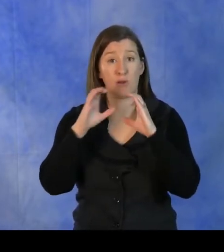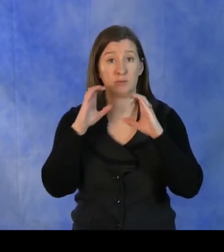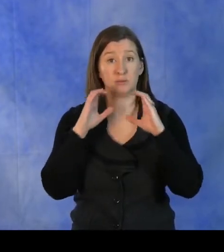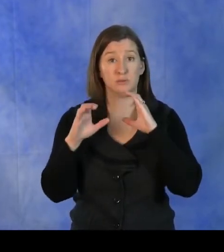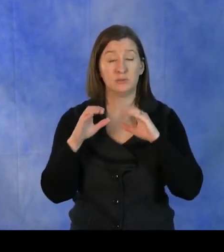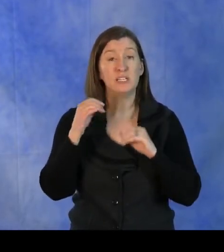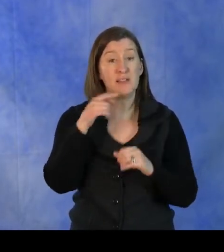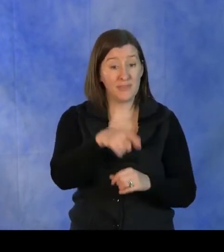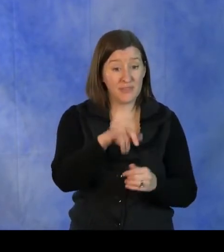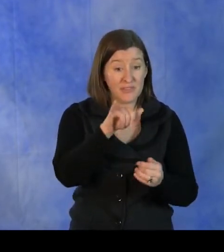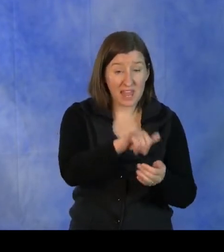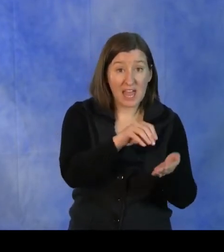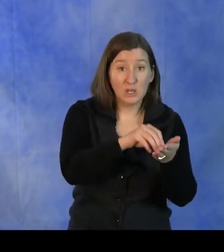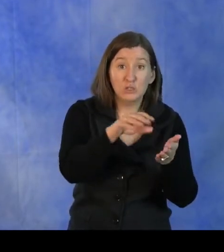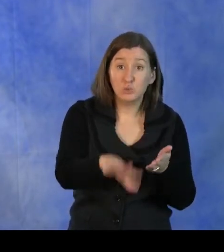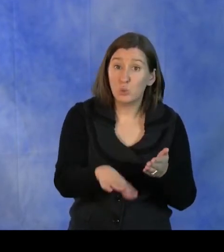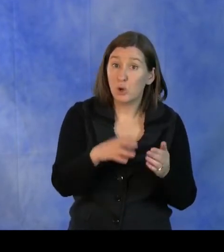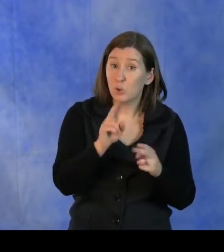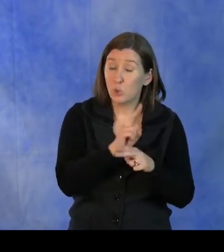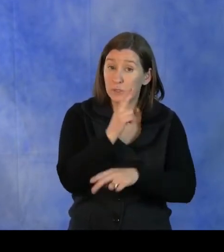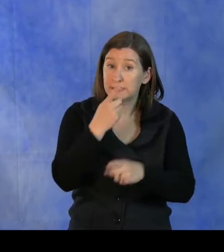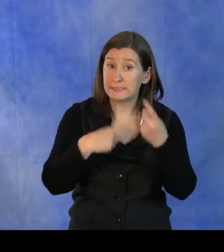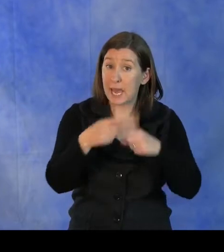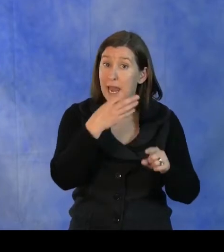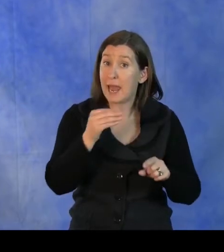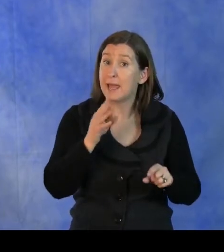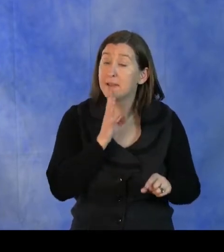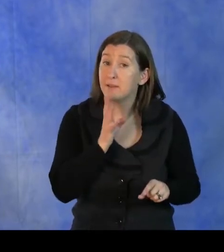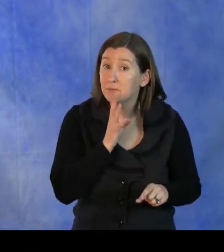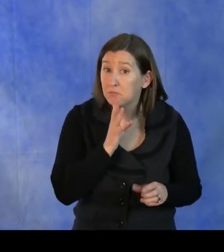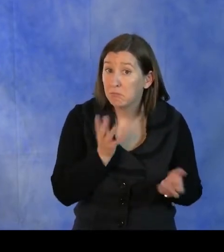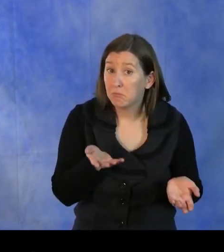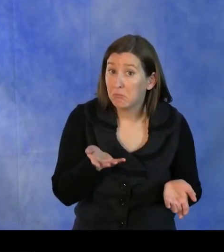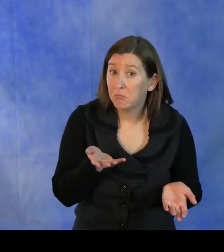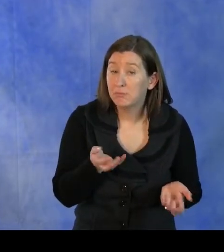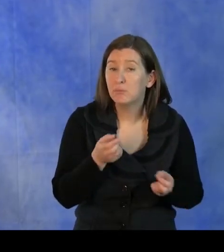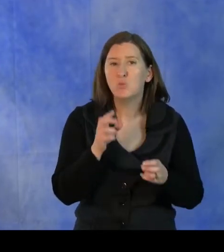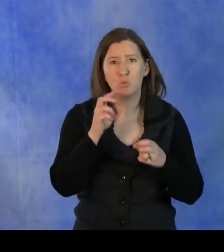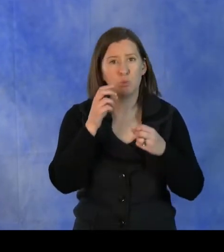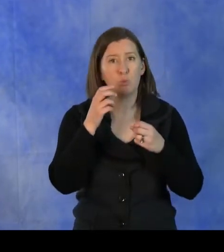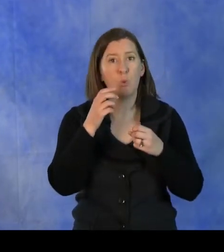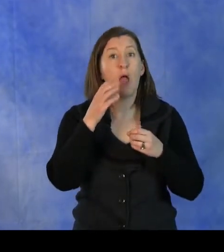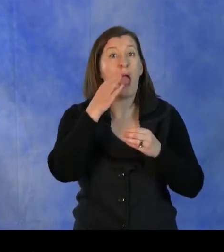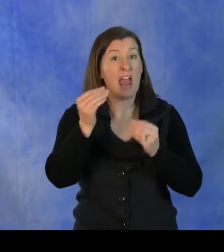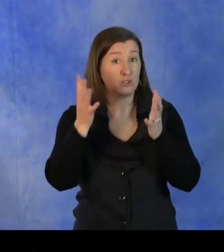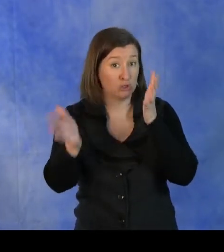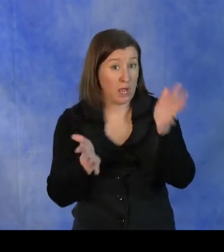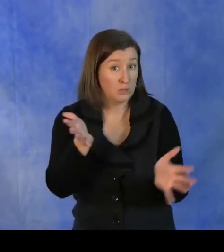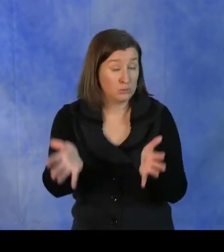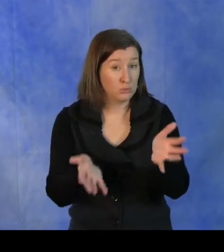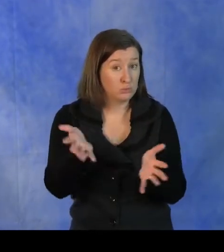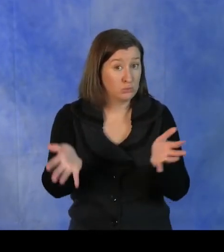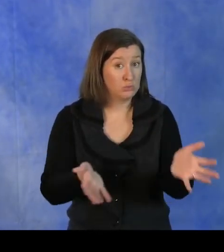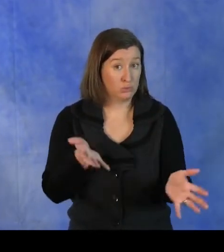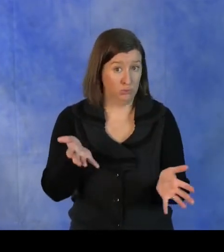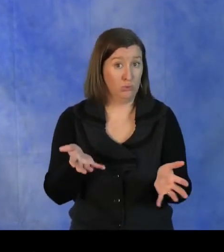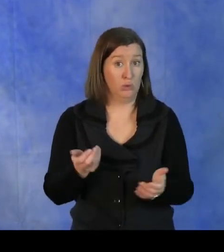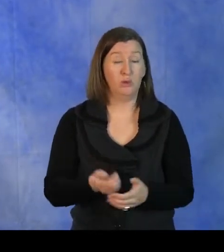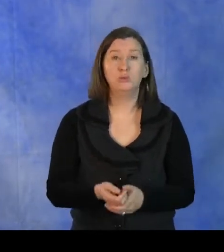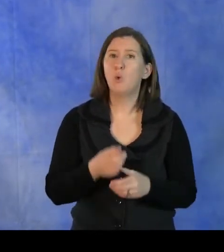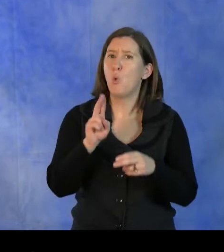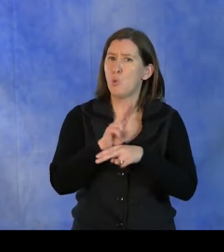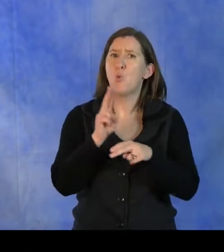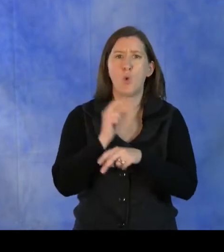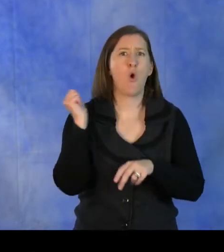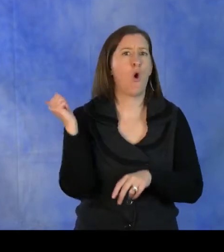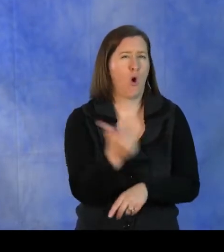You can use different ways of communicating. If the student uses sign and speaking and